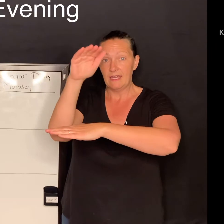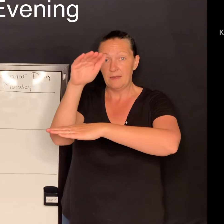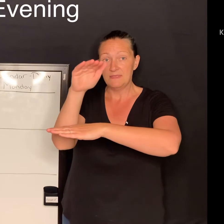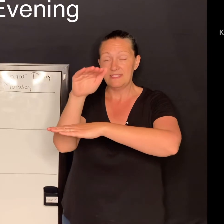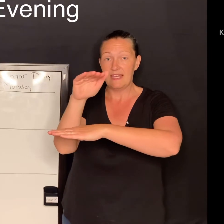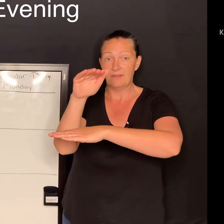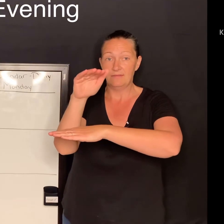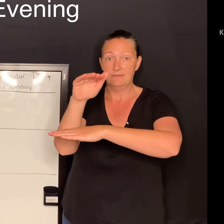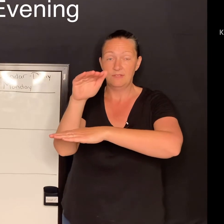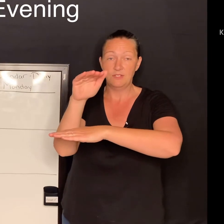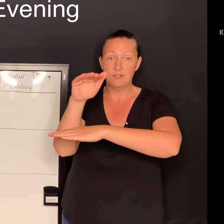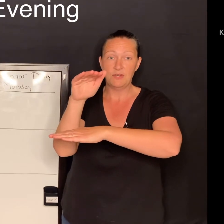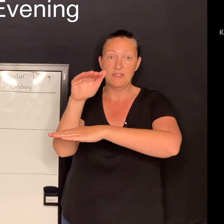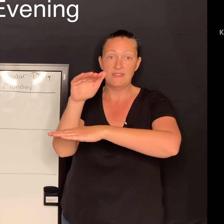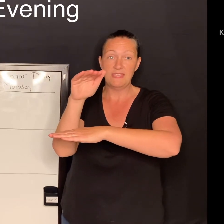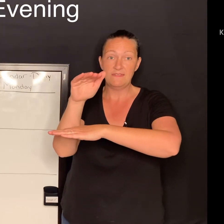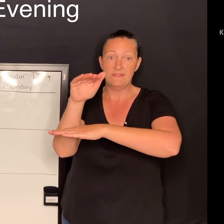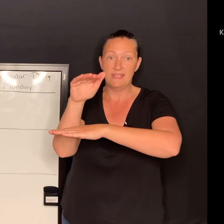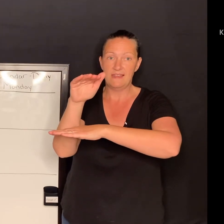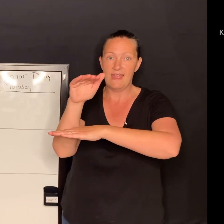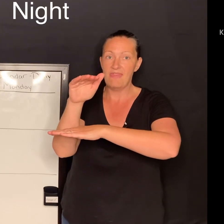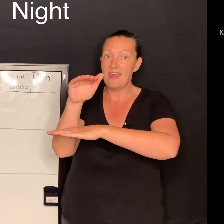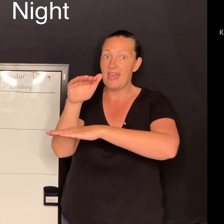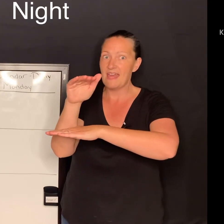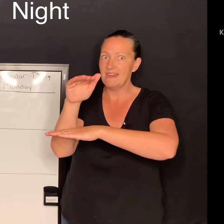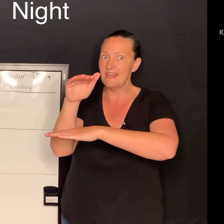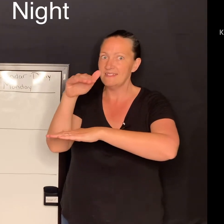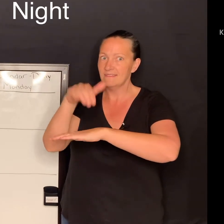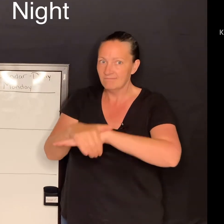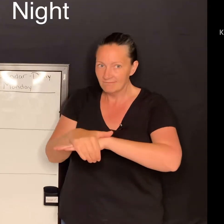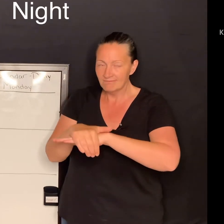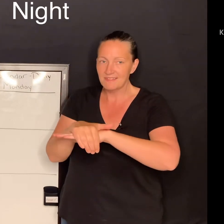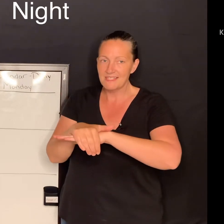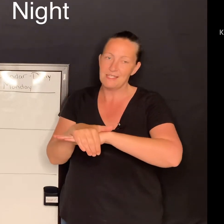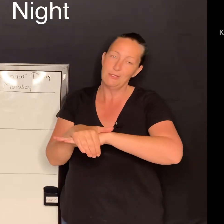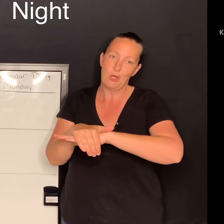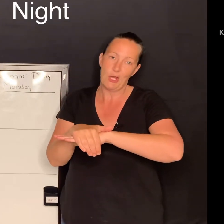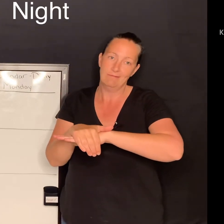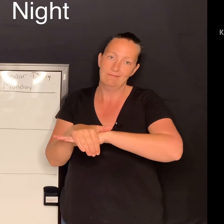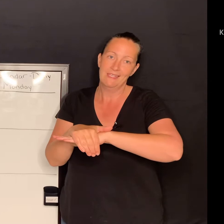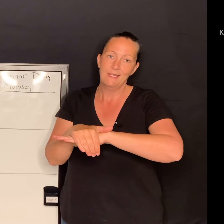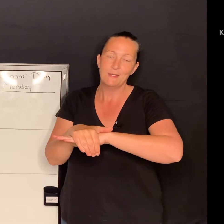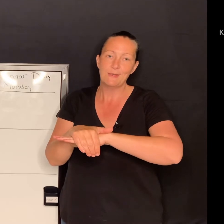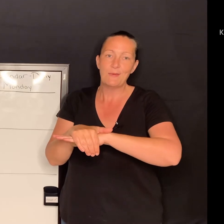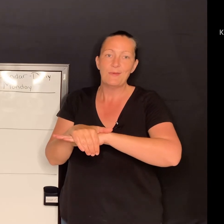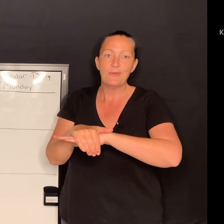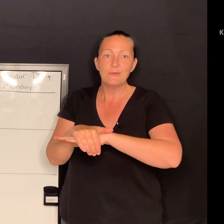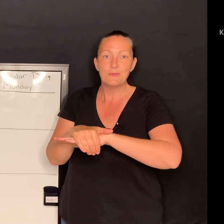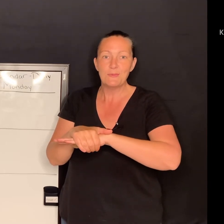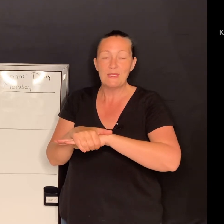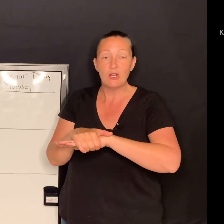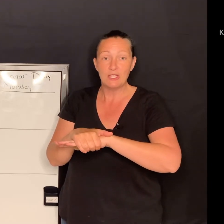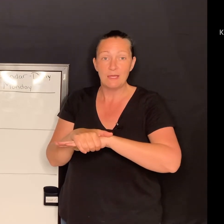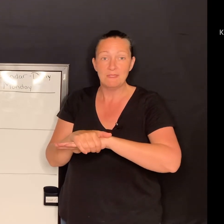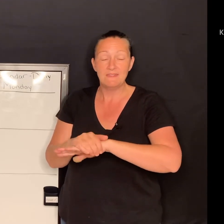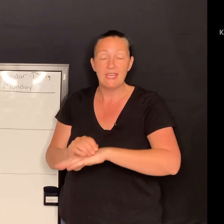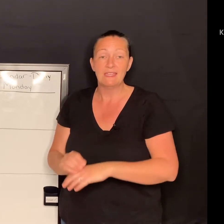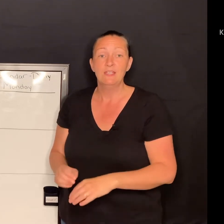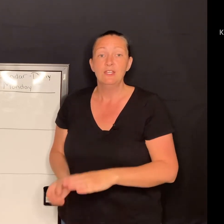comes down. So you're in the evening. And then at night, the sun's gone. So those would be our times a day. So we